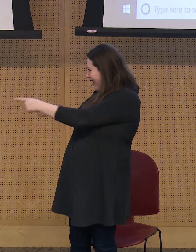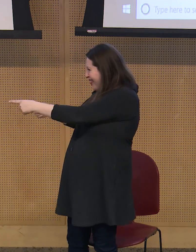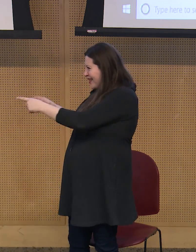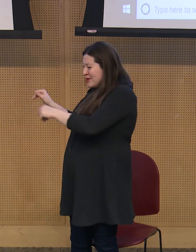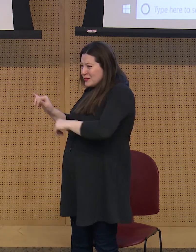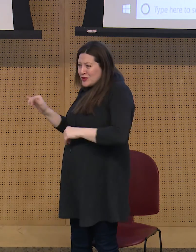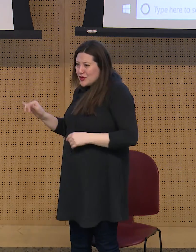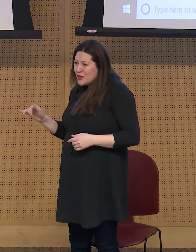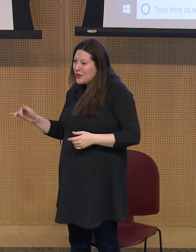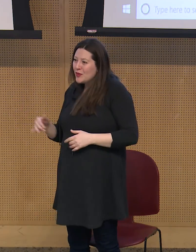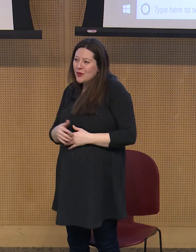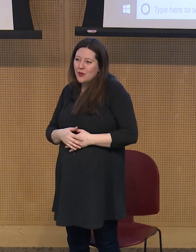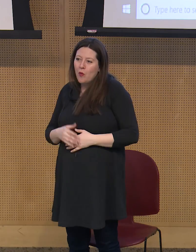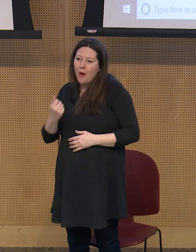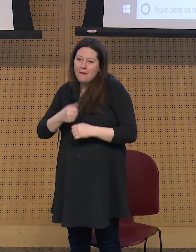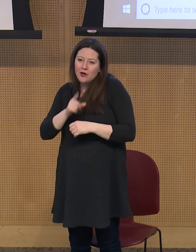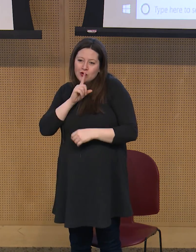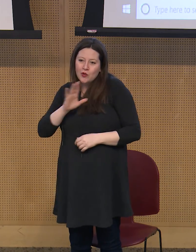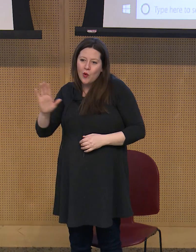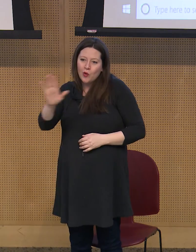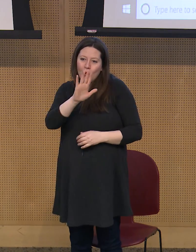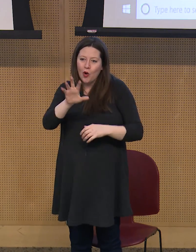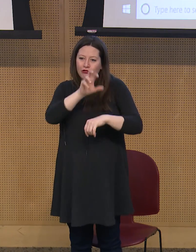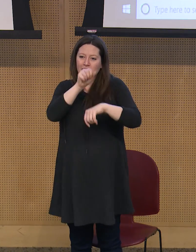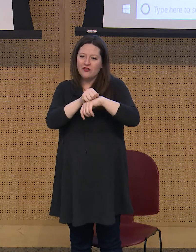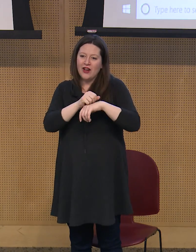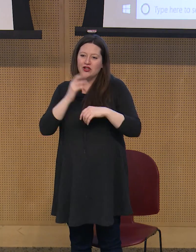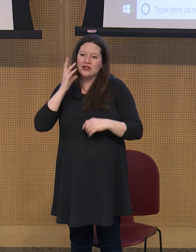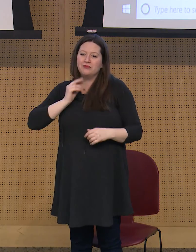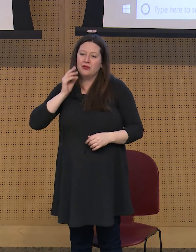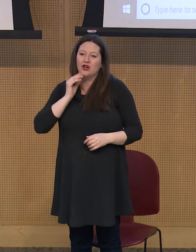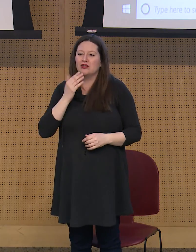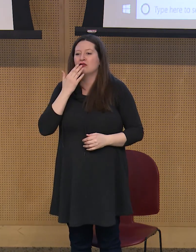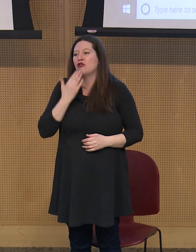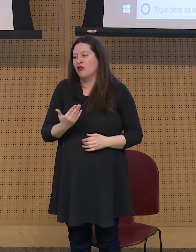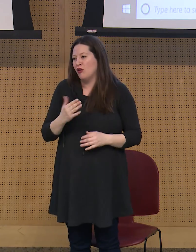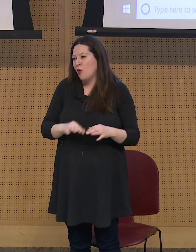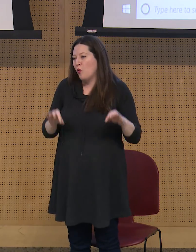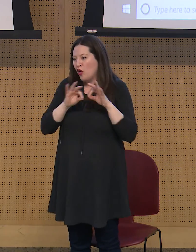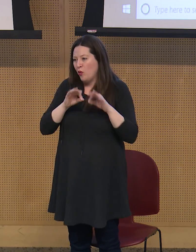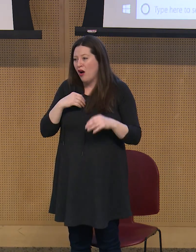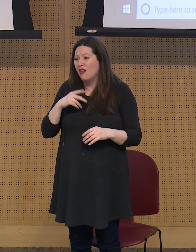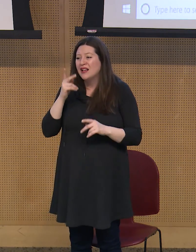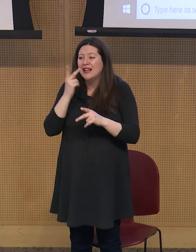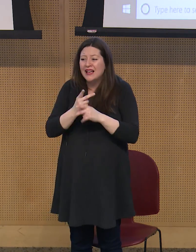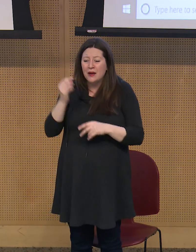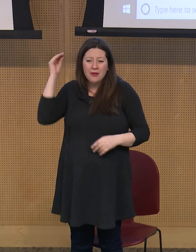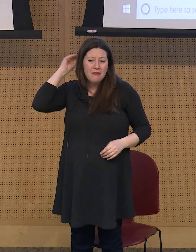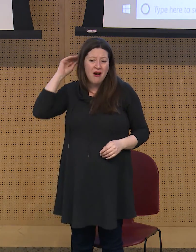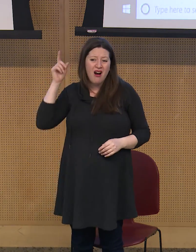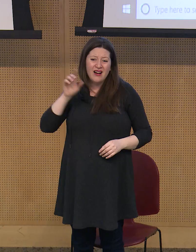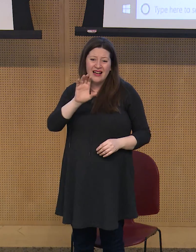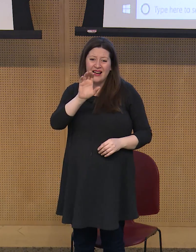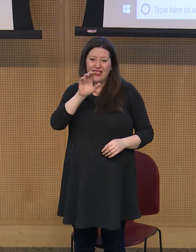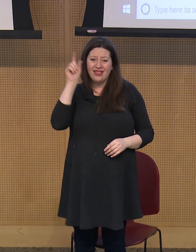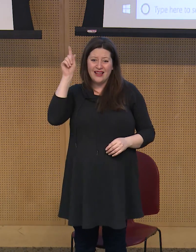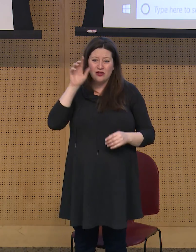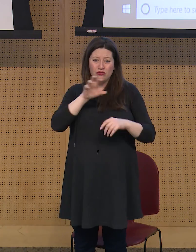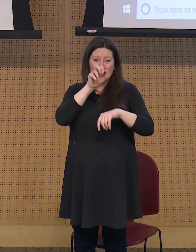contact either of these two. We just want to make sure that your reservation experience is a good one and it's worth your time. Keep in mind that the